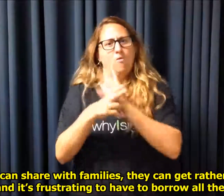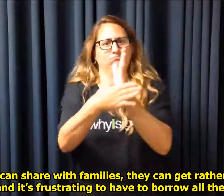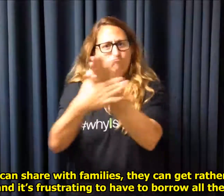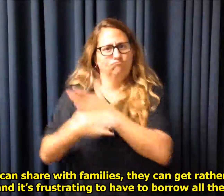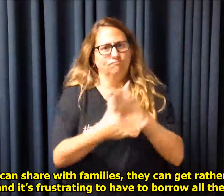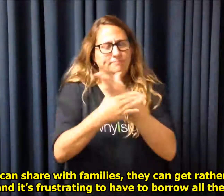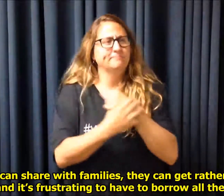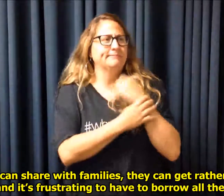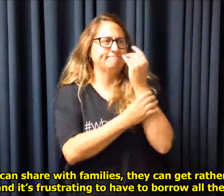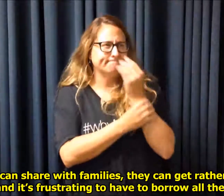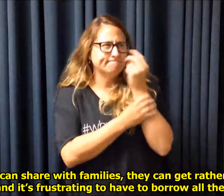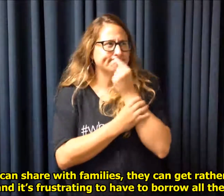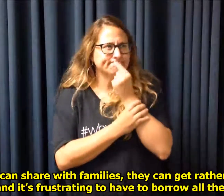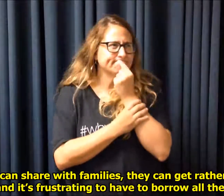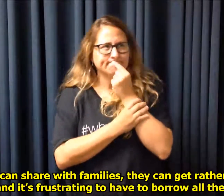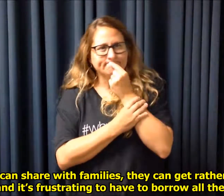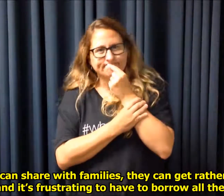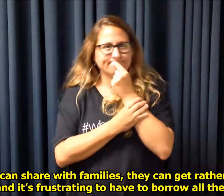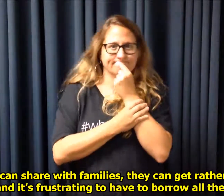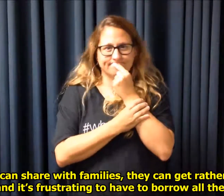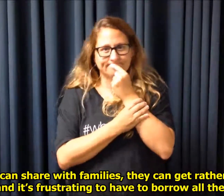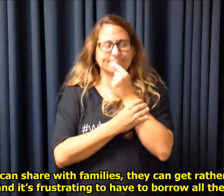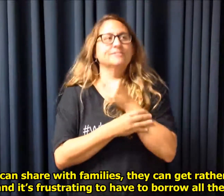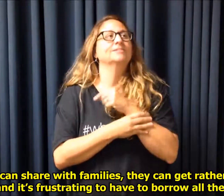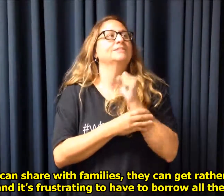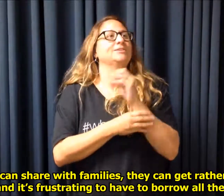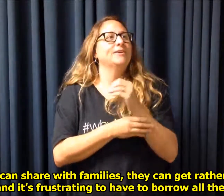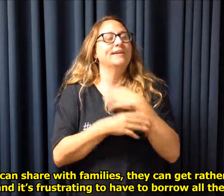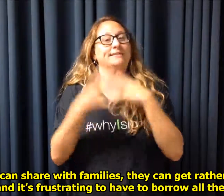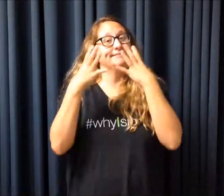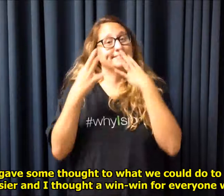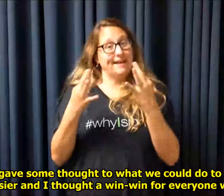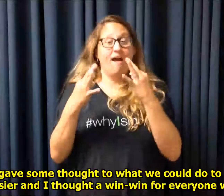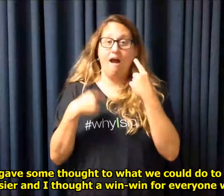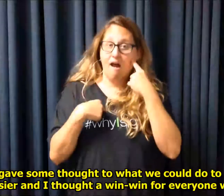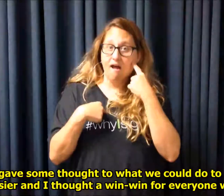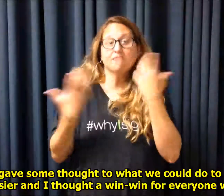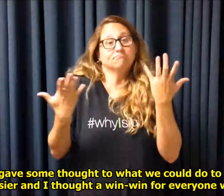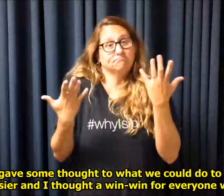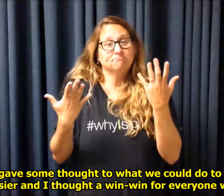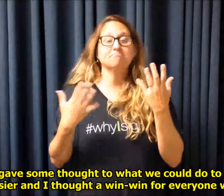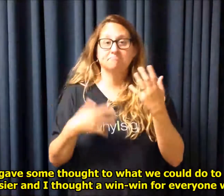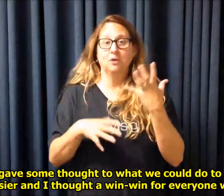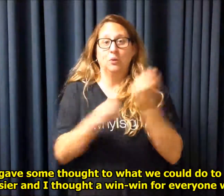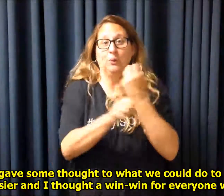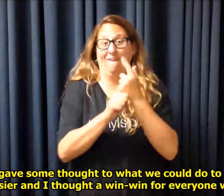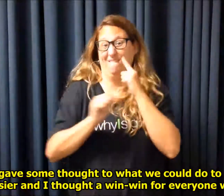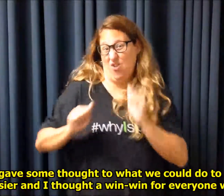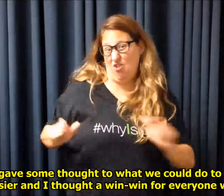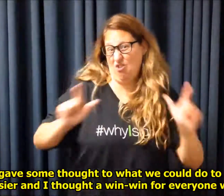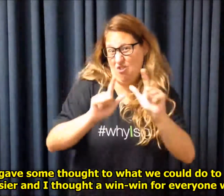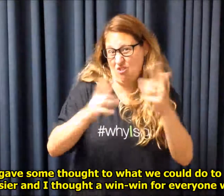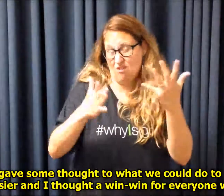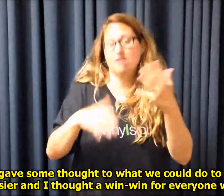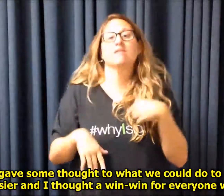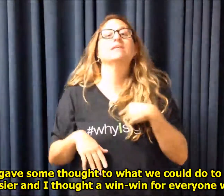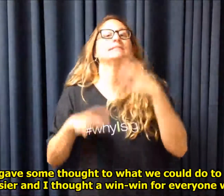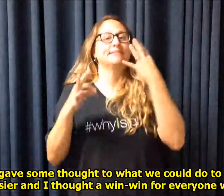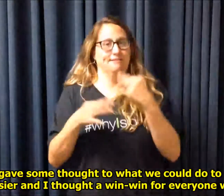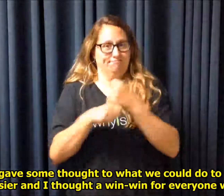rather expensive, and it's frustrating to have to borrow all the time. So I gave some thought to what we could do to make it easier. And I thought a